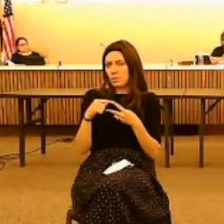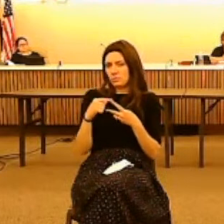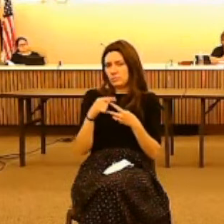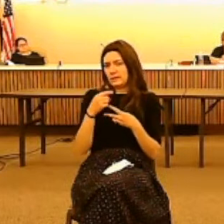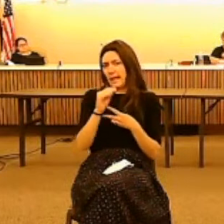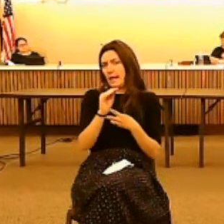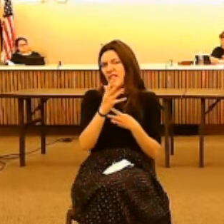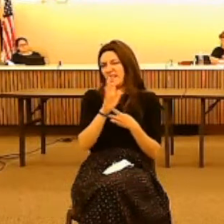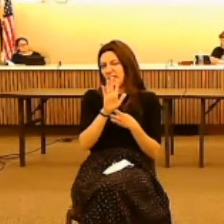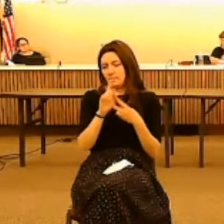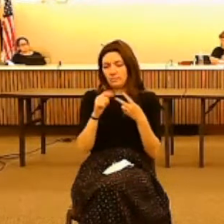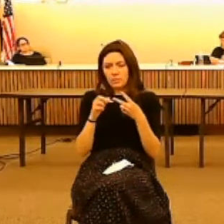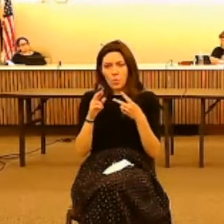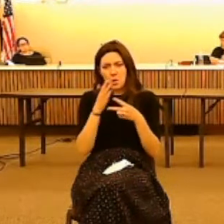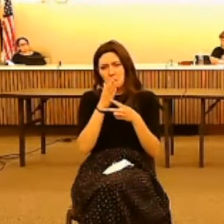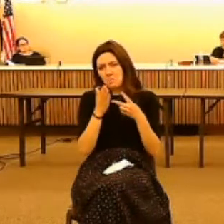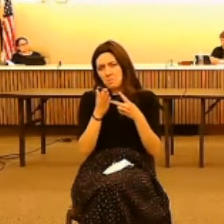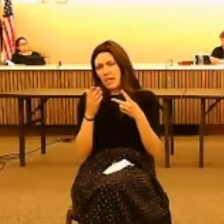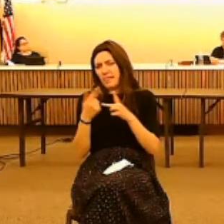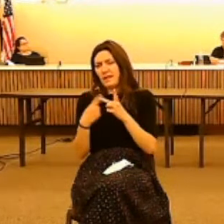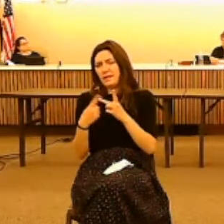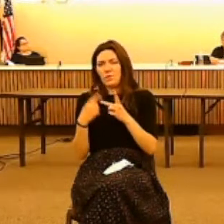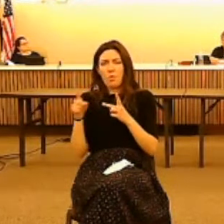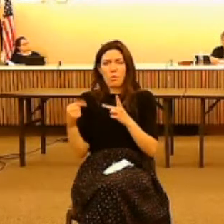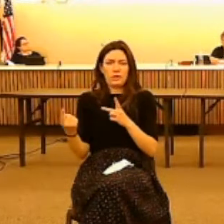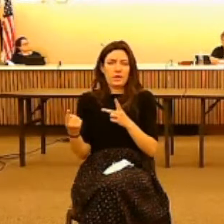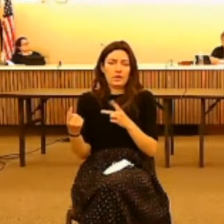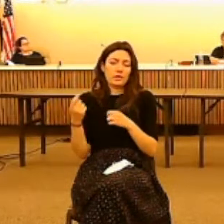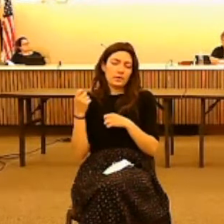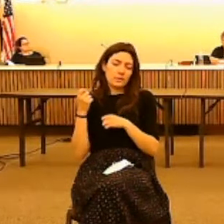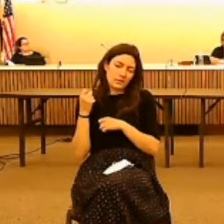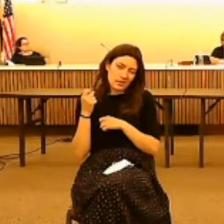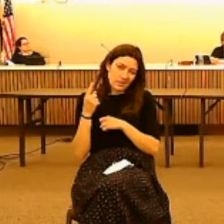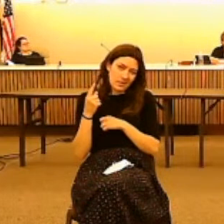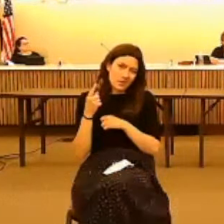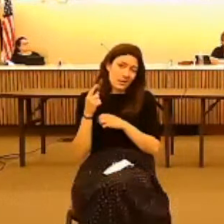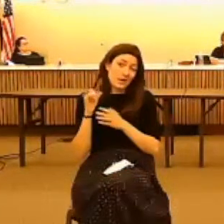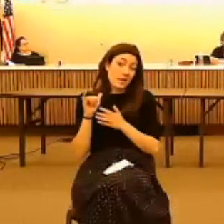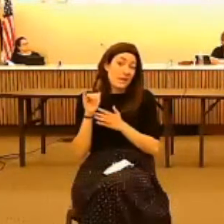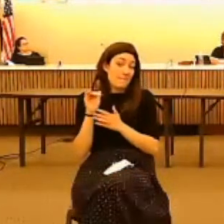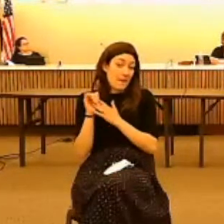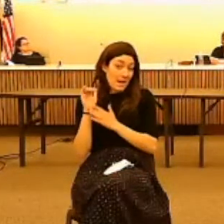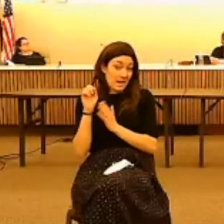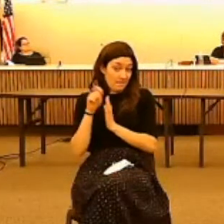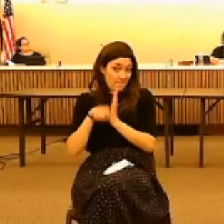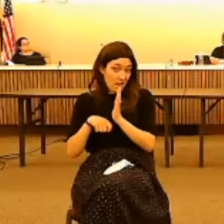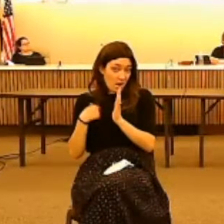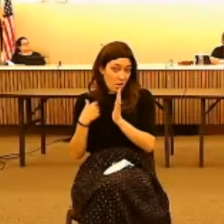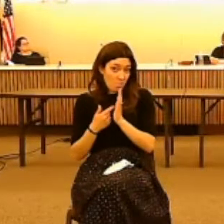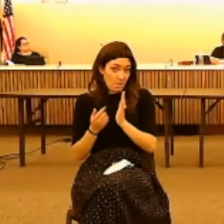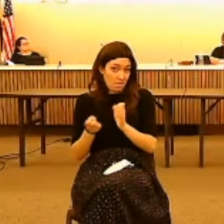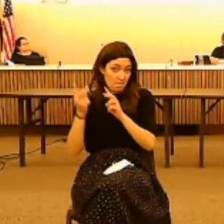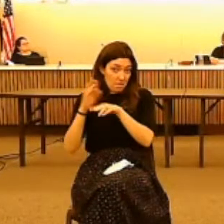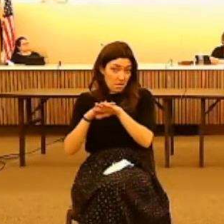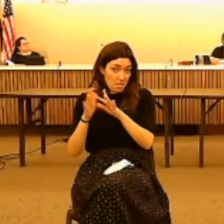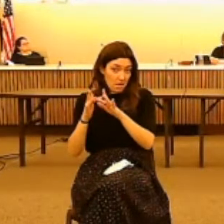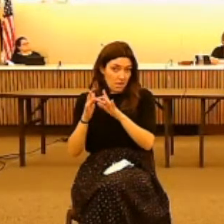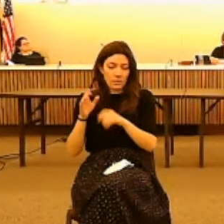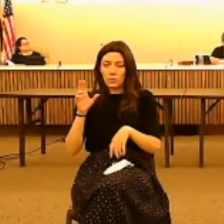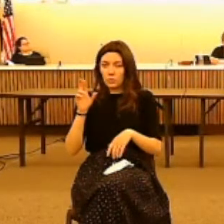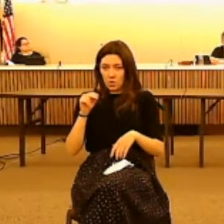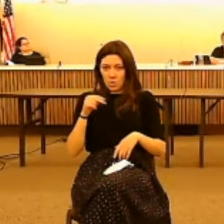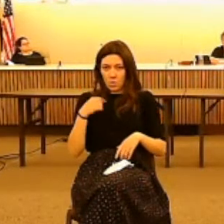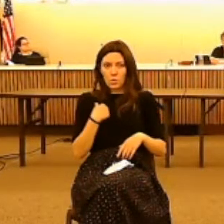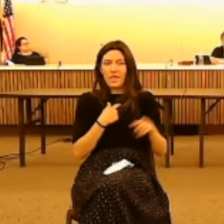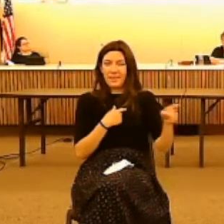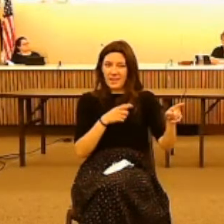lease. One of the things we do now, we don't put the packet online. We put a location where they can request the